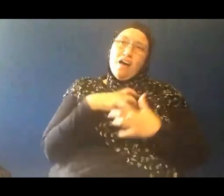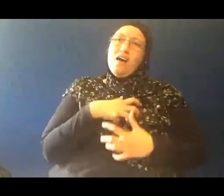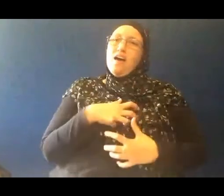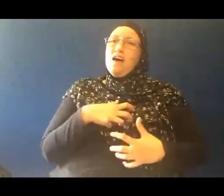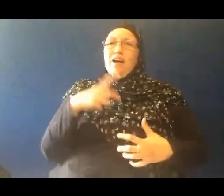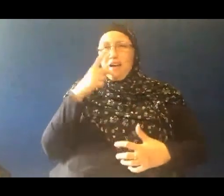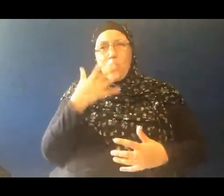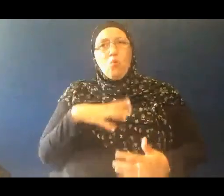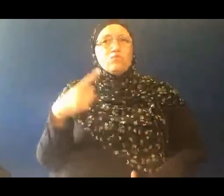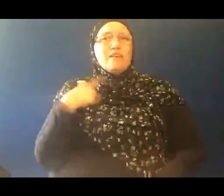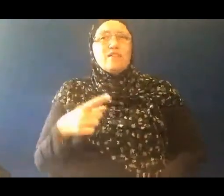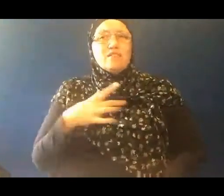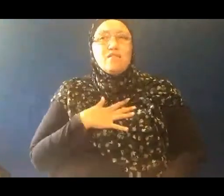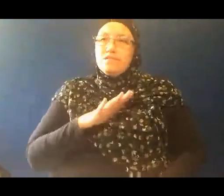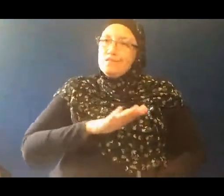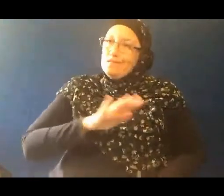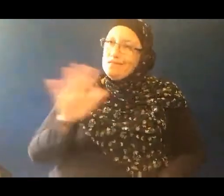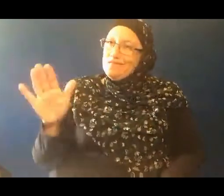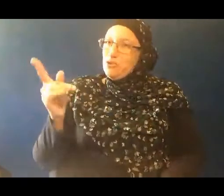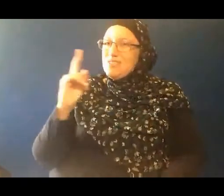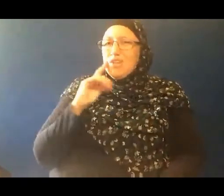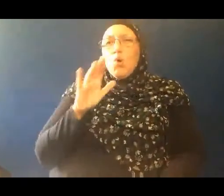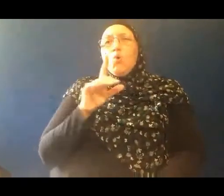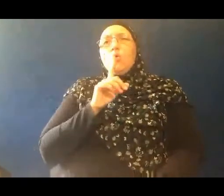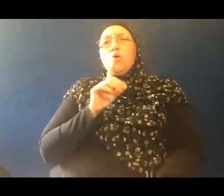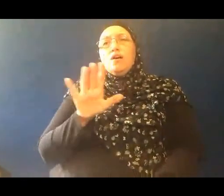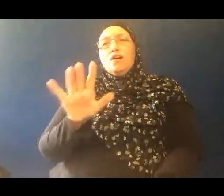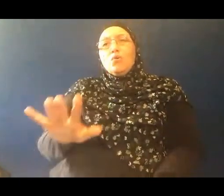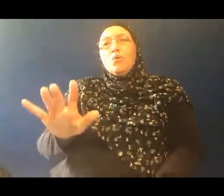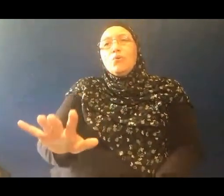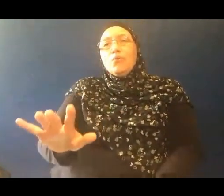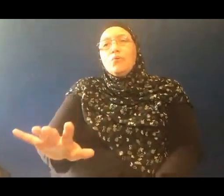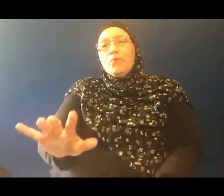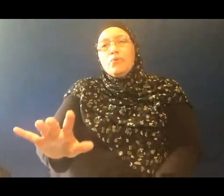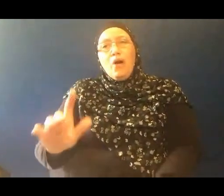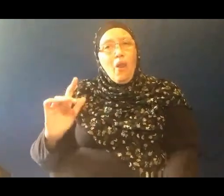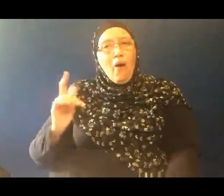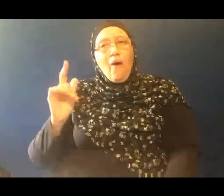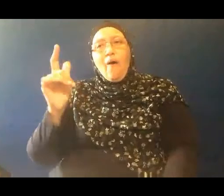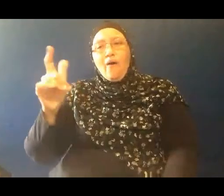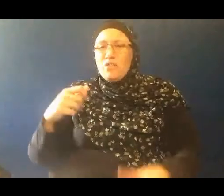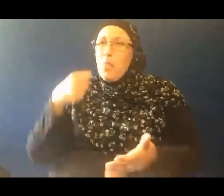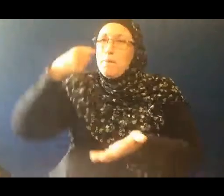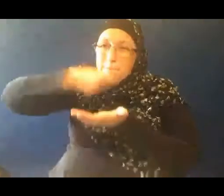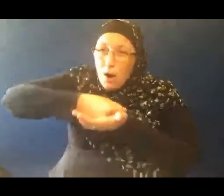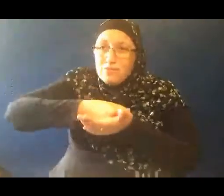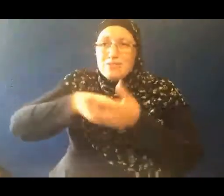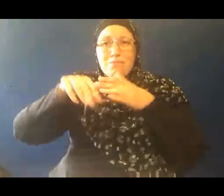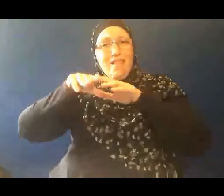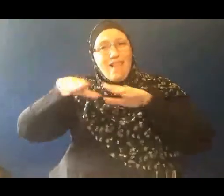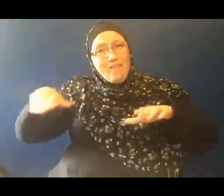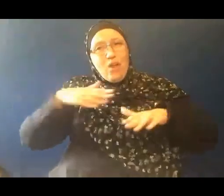become suicidal. God says, hey, relax, you have a long way to go. So the lowest level of patience